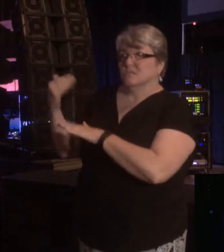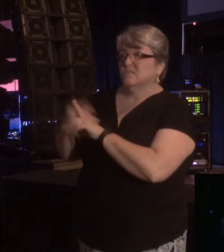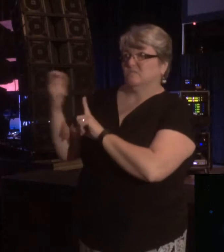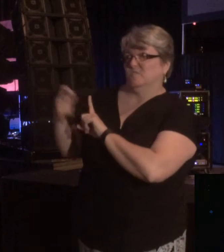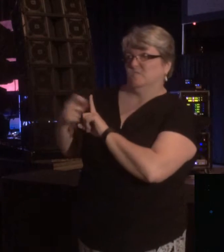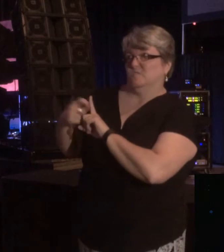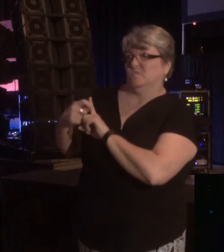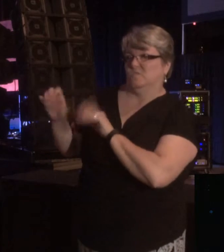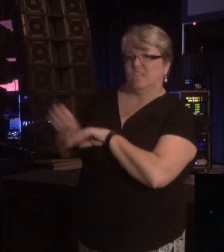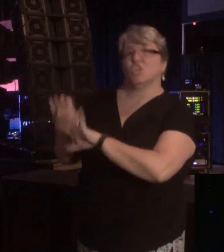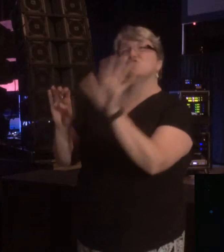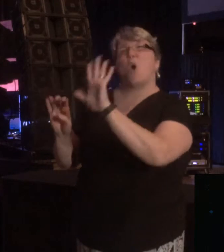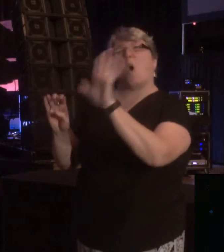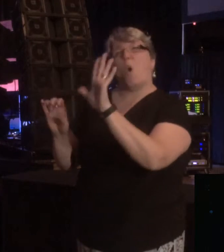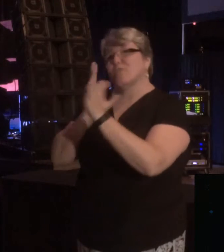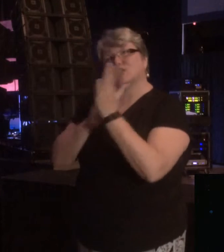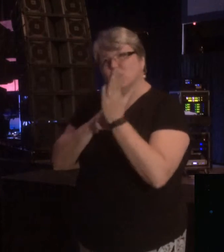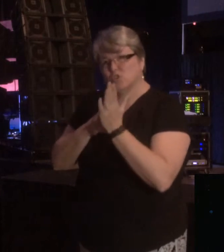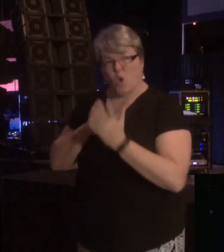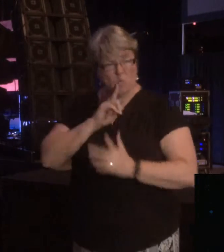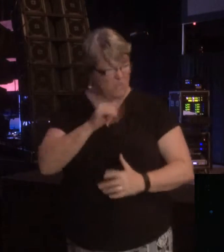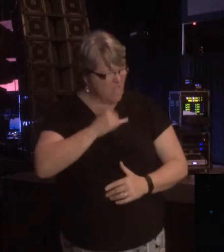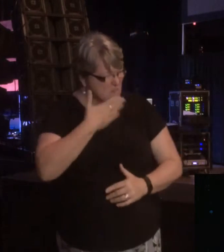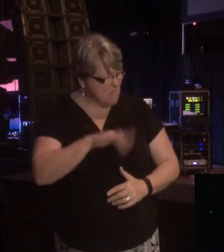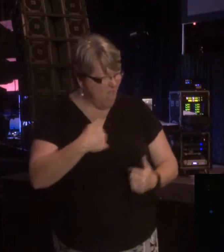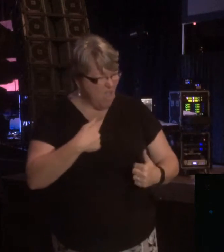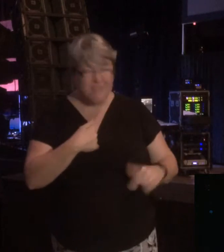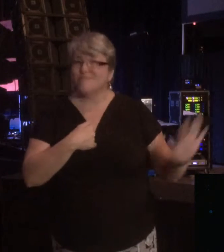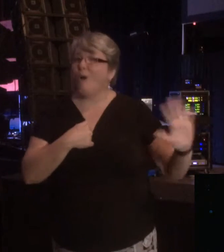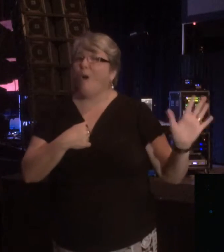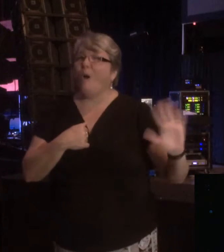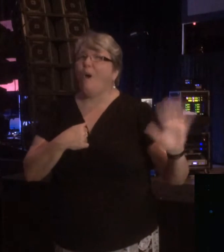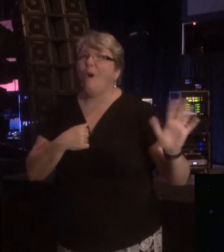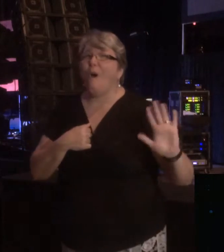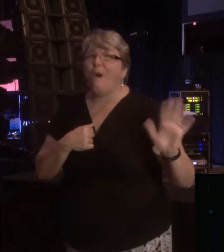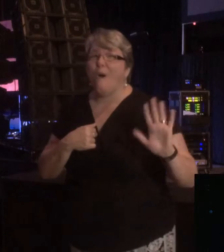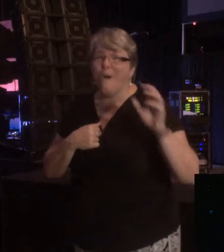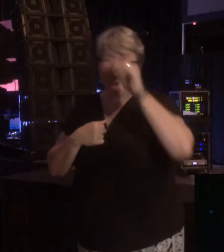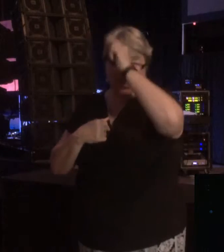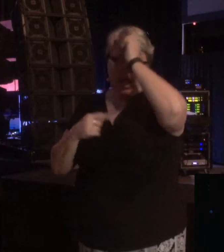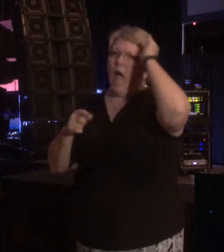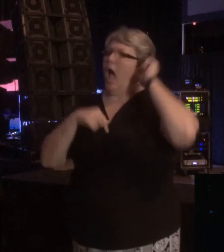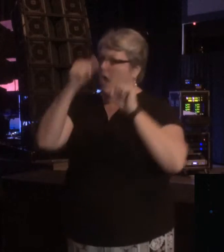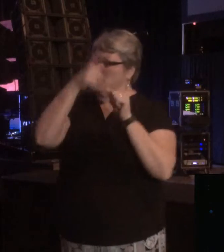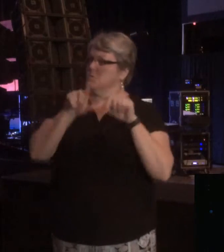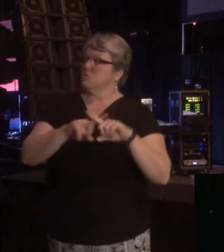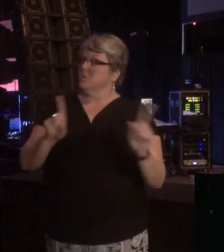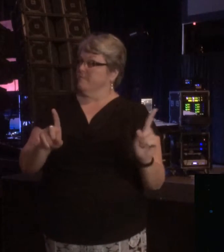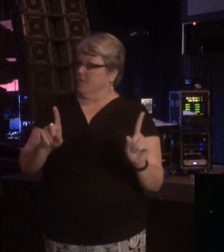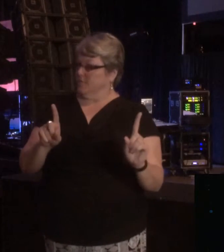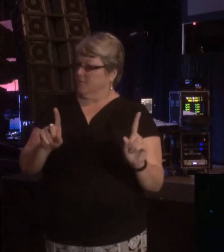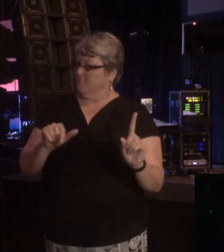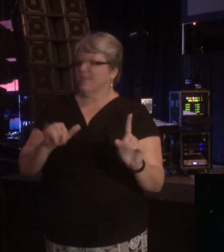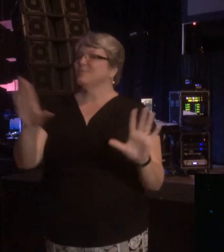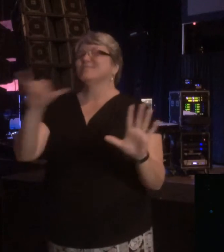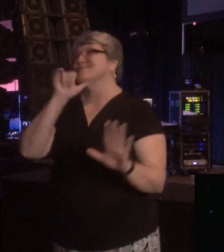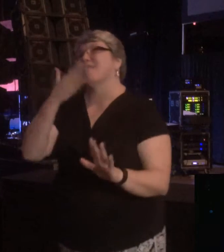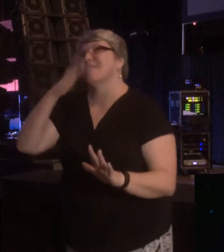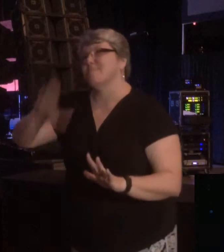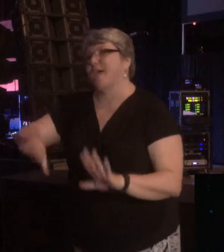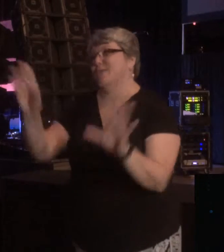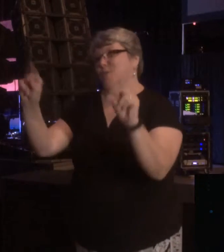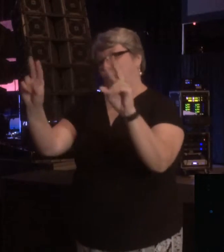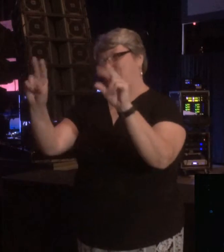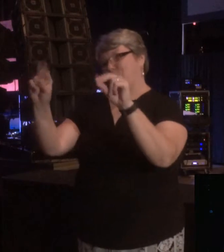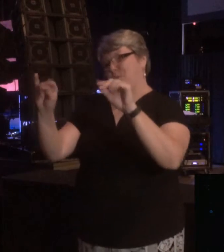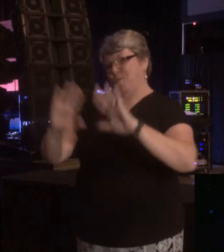like, let's do this. I'm ready. And that was not, it's not that he wasn't interested in me or he didn't